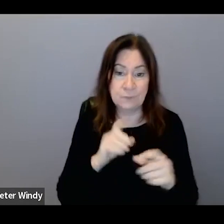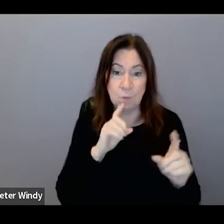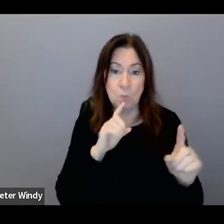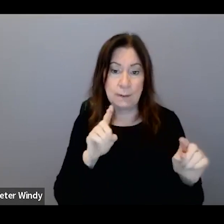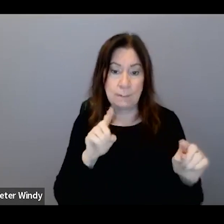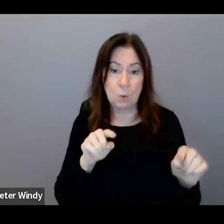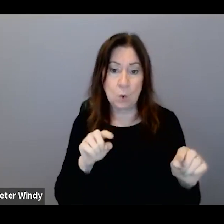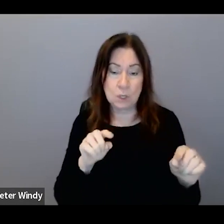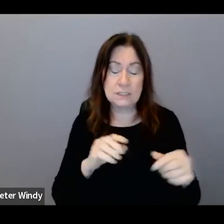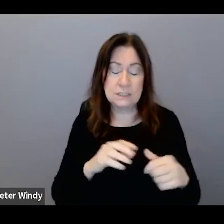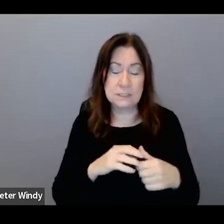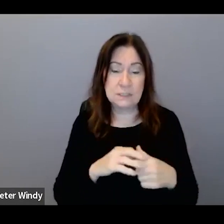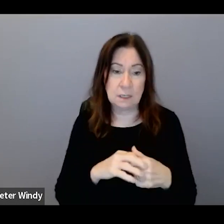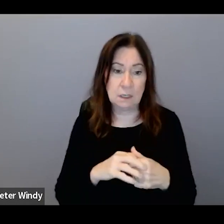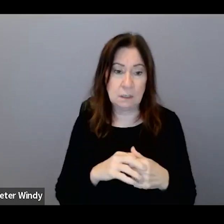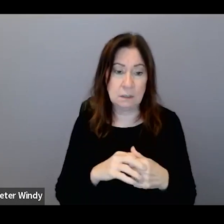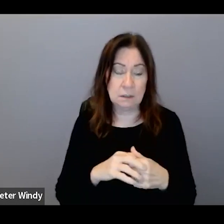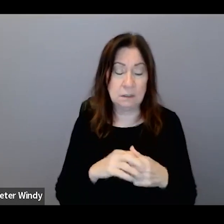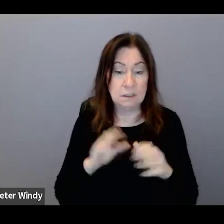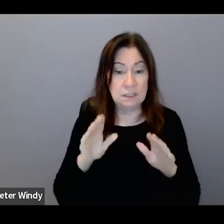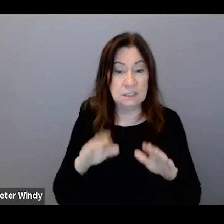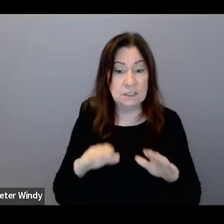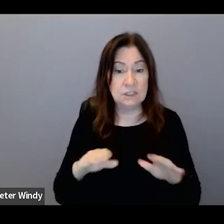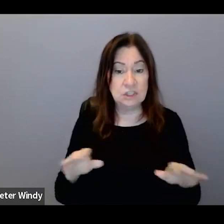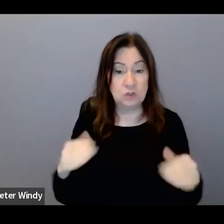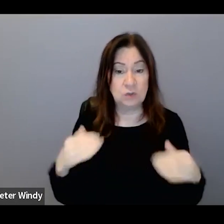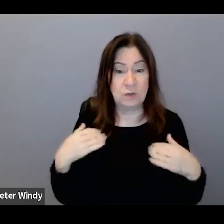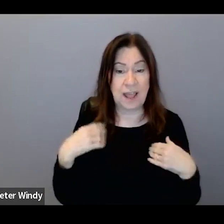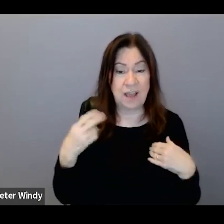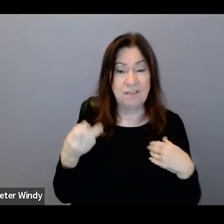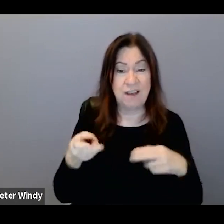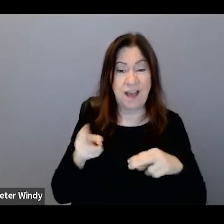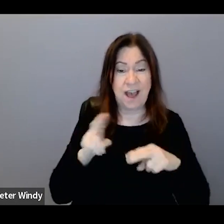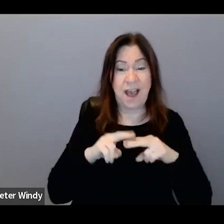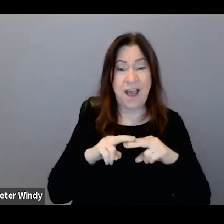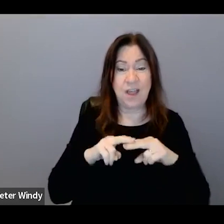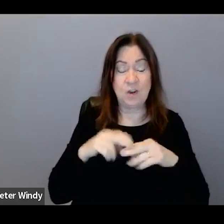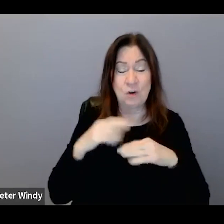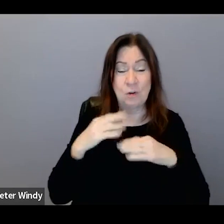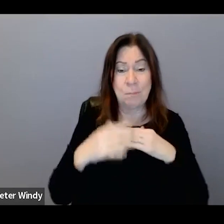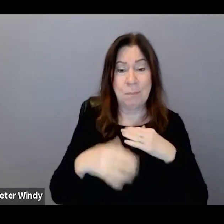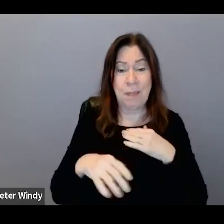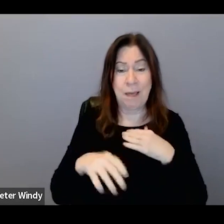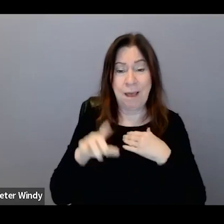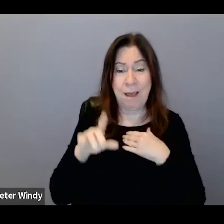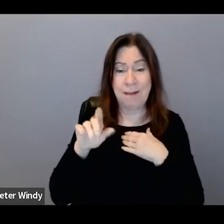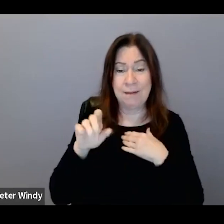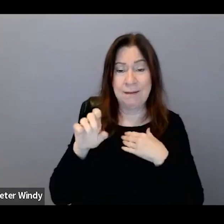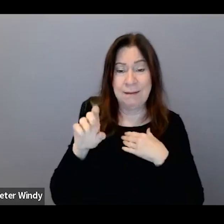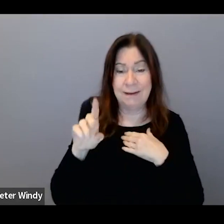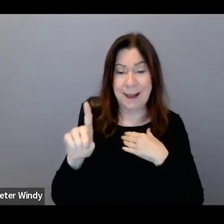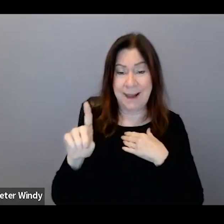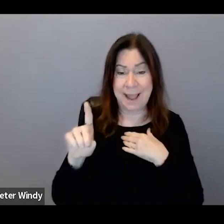of children with elevated lead levels, but that's again not unusual. I wouldn't say it's an